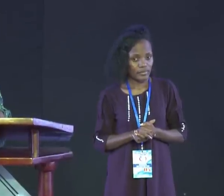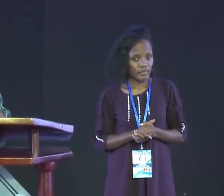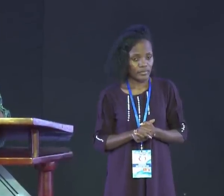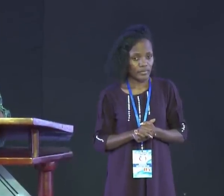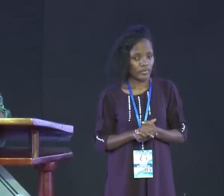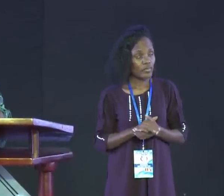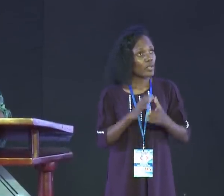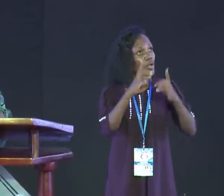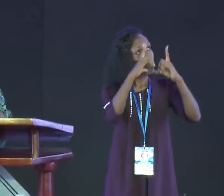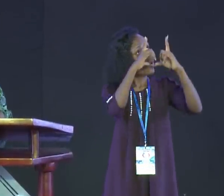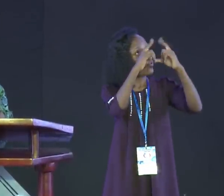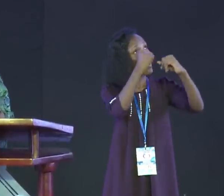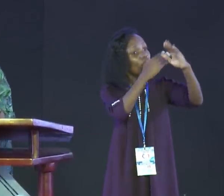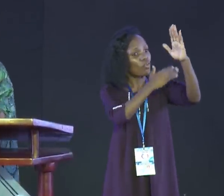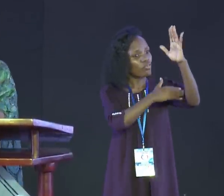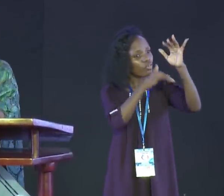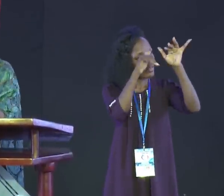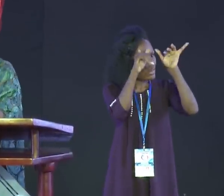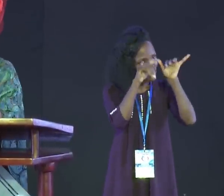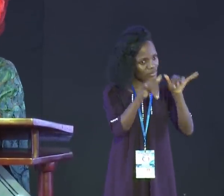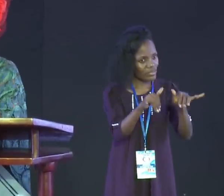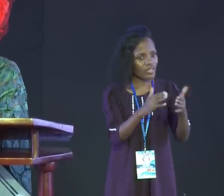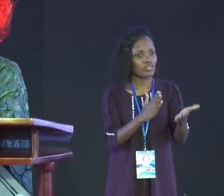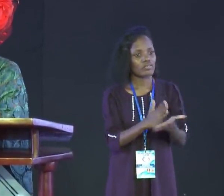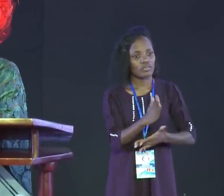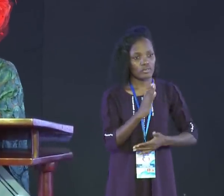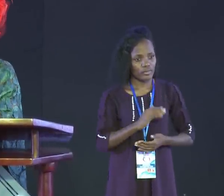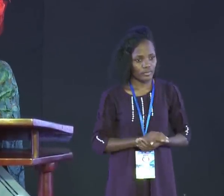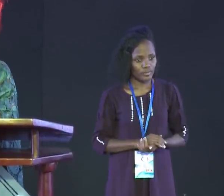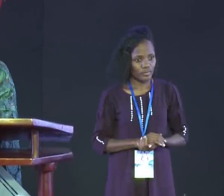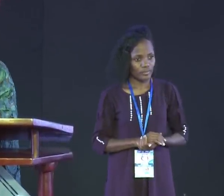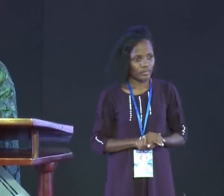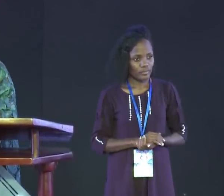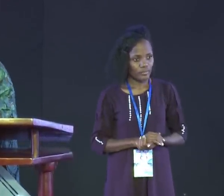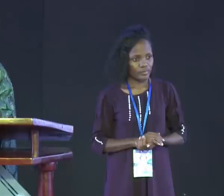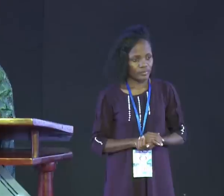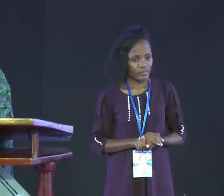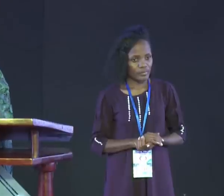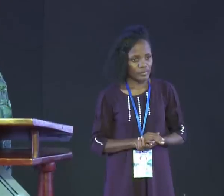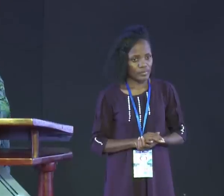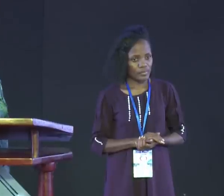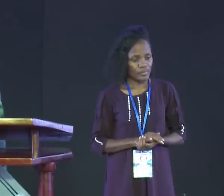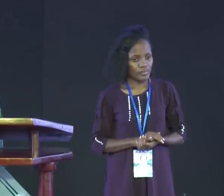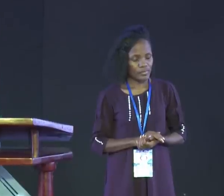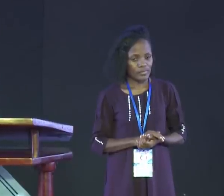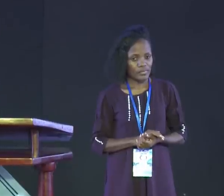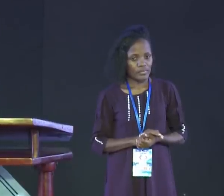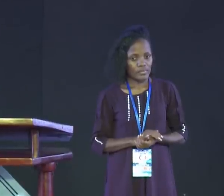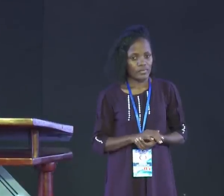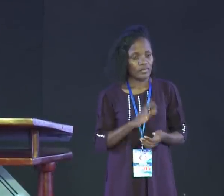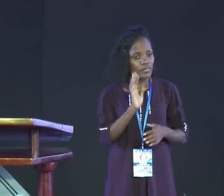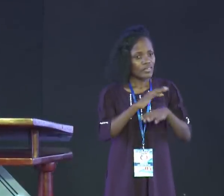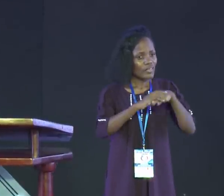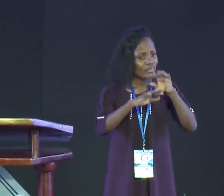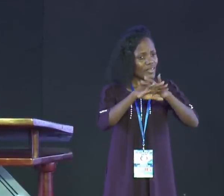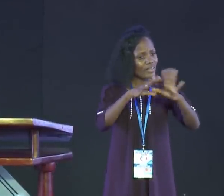Ekigambo kya Katonda kisigala kyekyo. The word of God remains. Walema okubeerawo